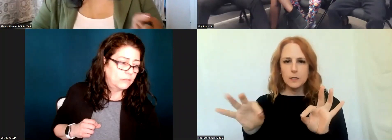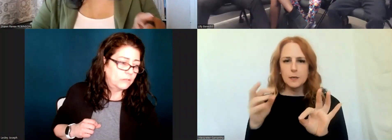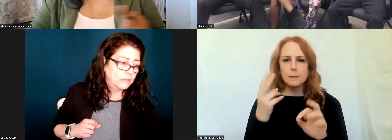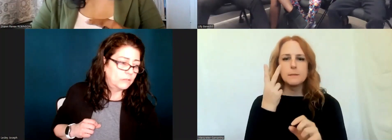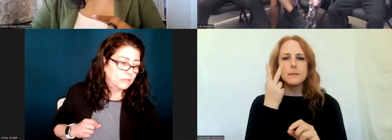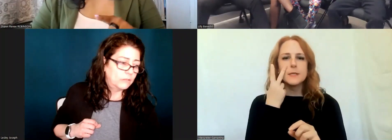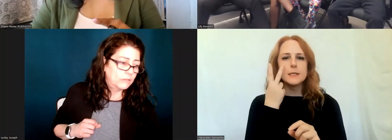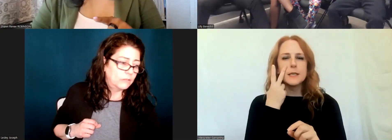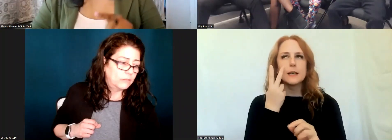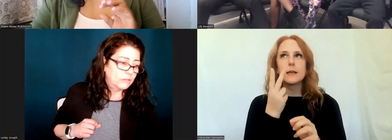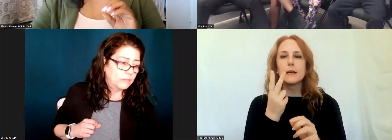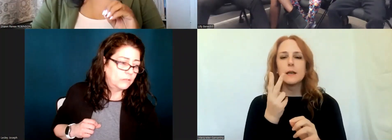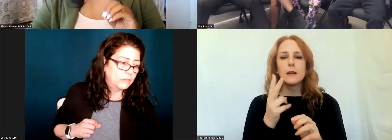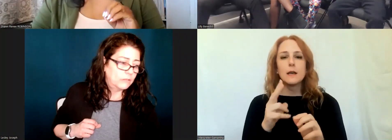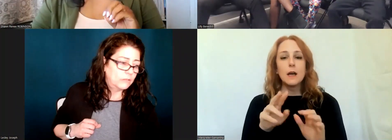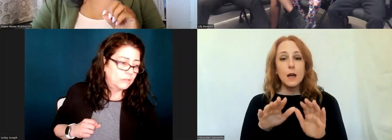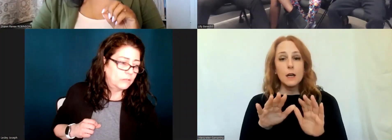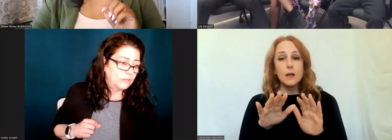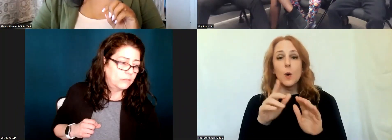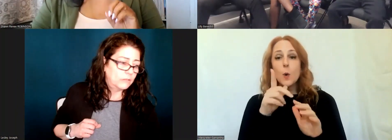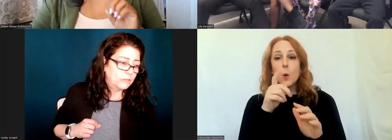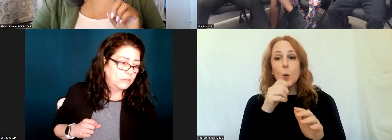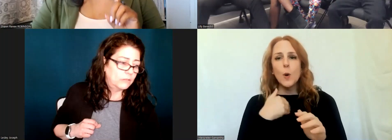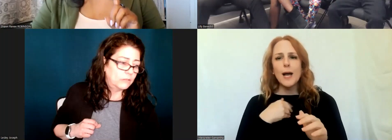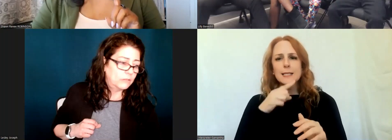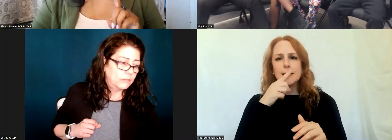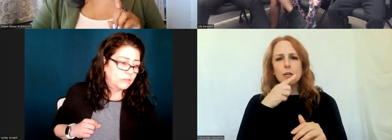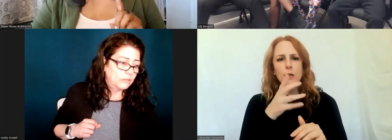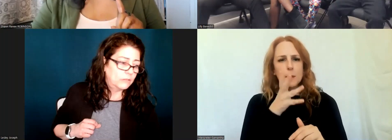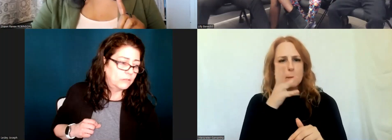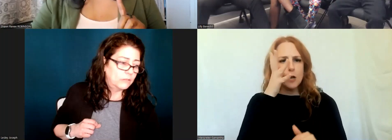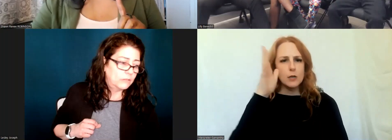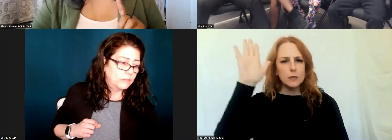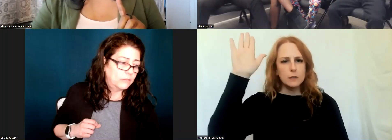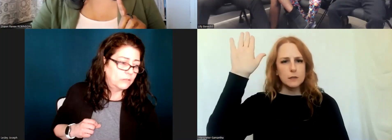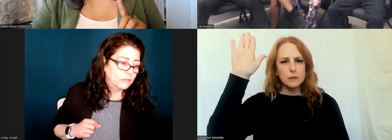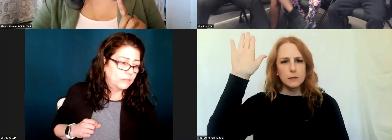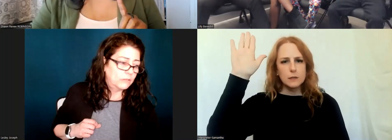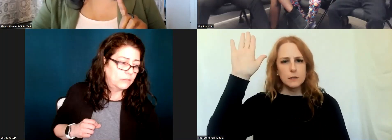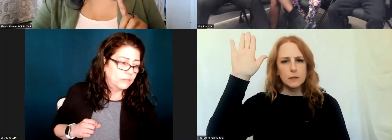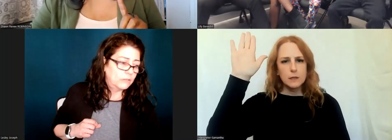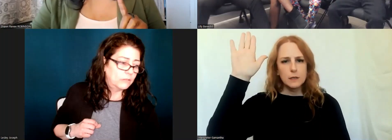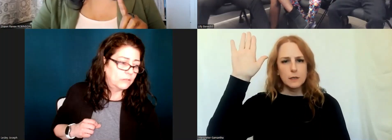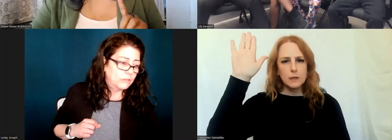children with hearing parents. So let's see your hands again with hearing parents.